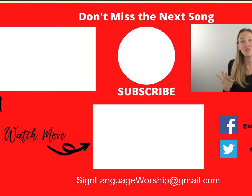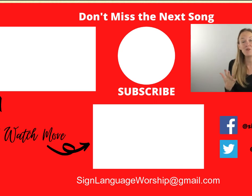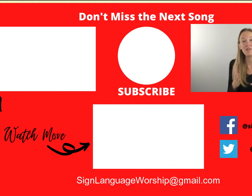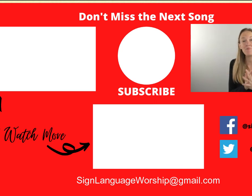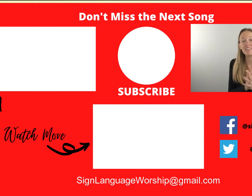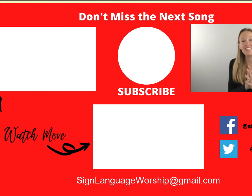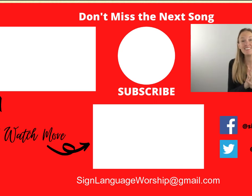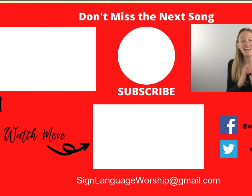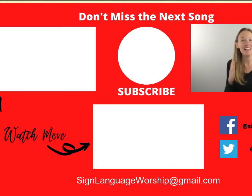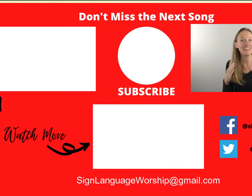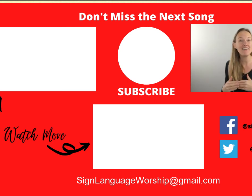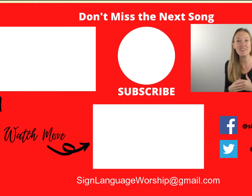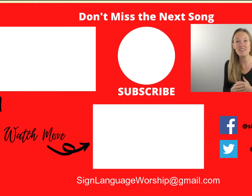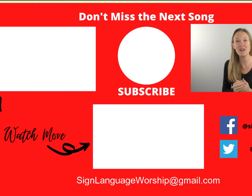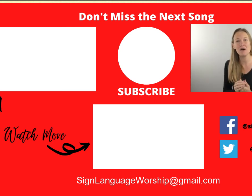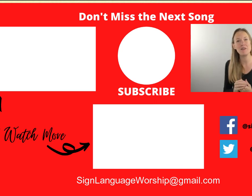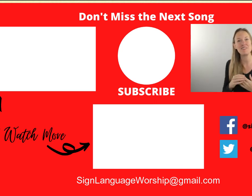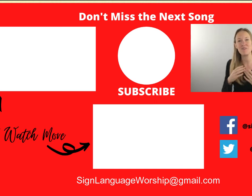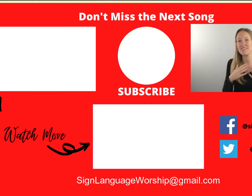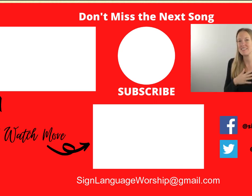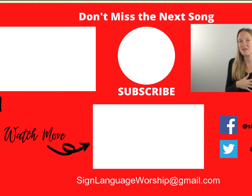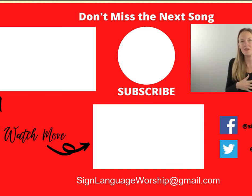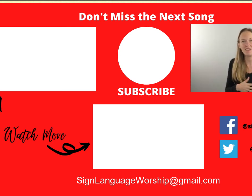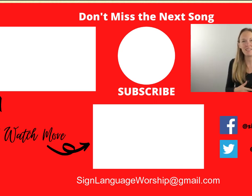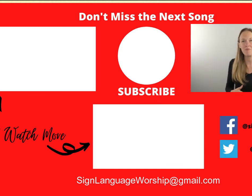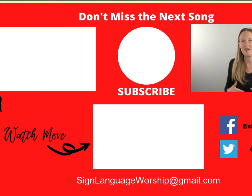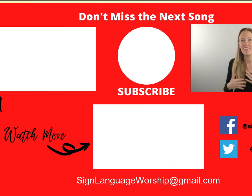story, please leave it in the comments or send me an email.